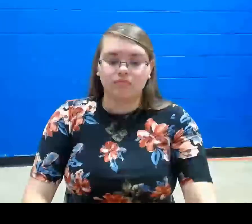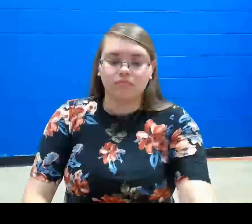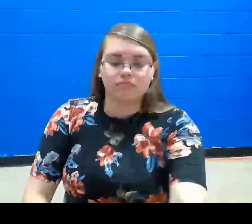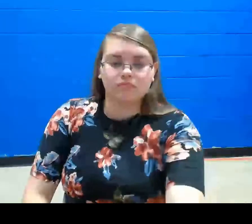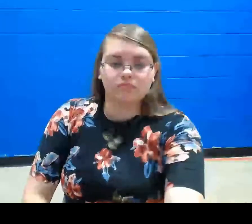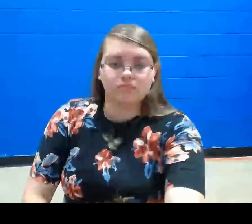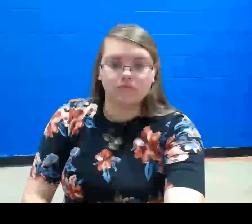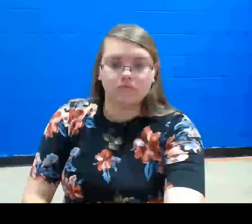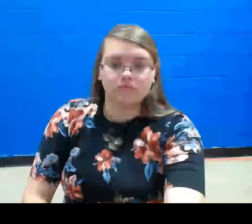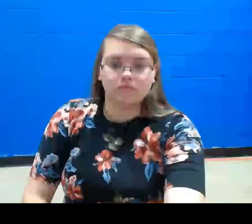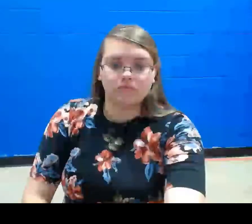called fibroblasts.